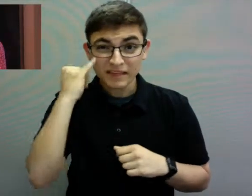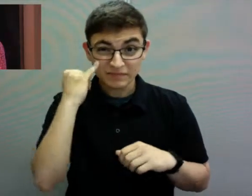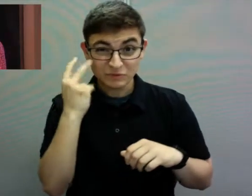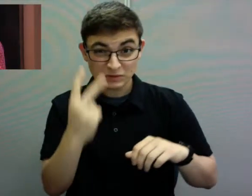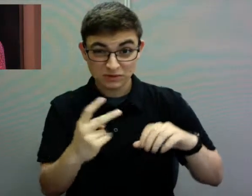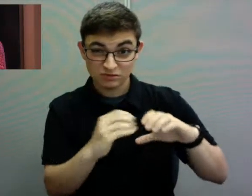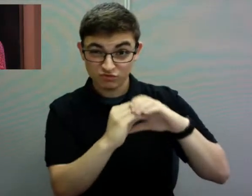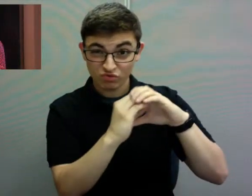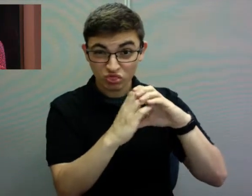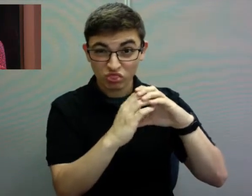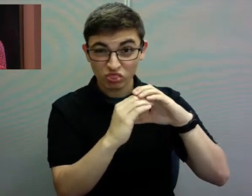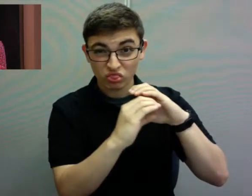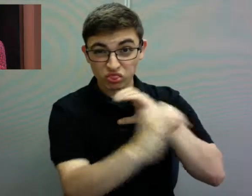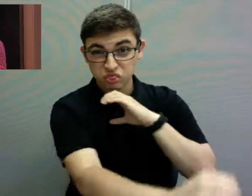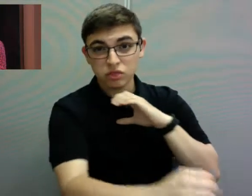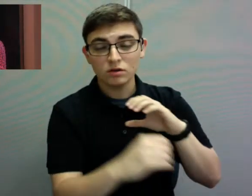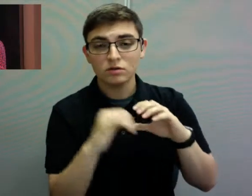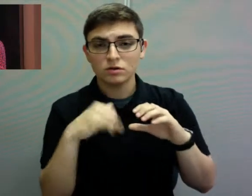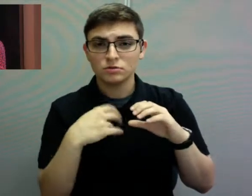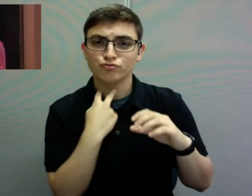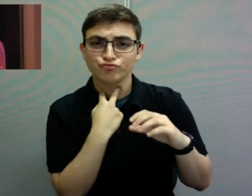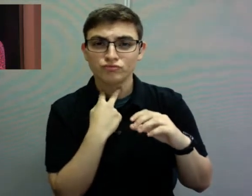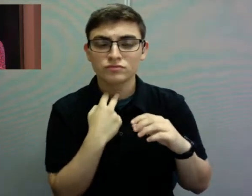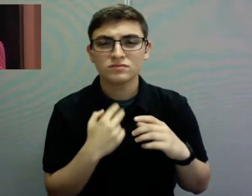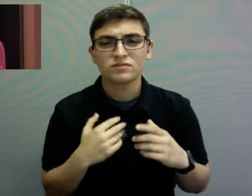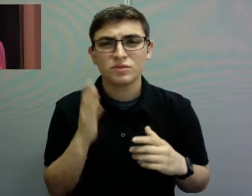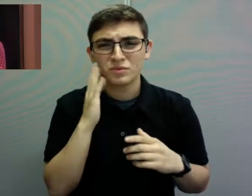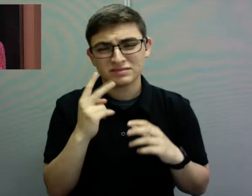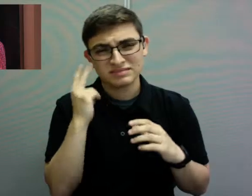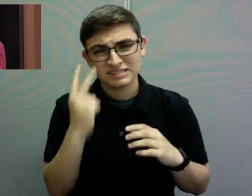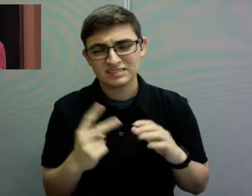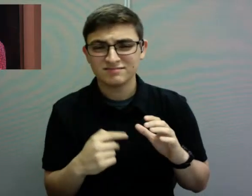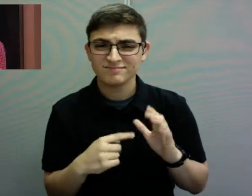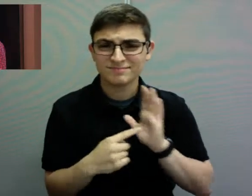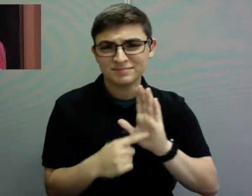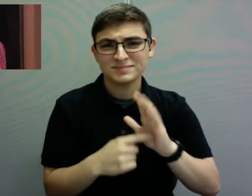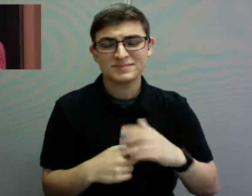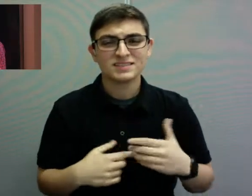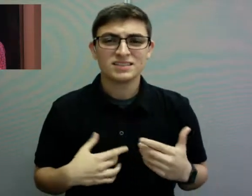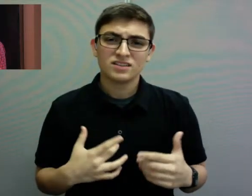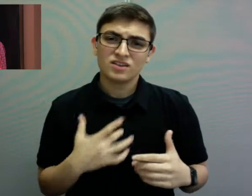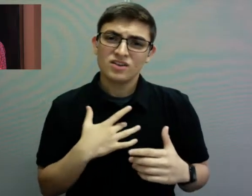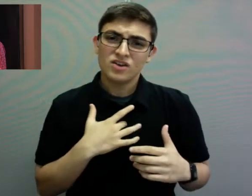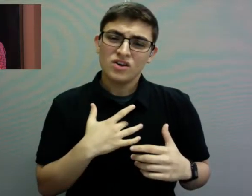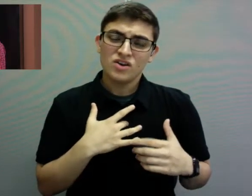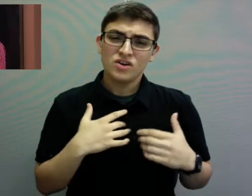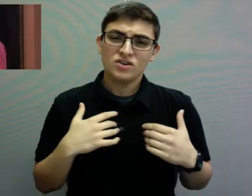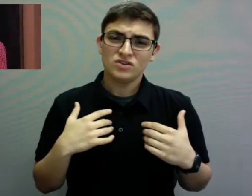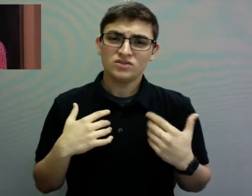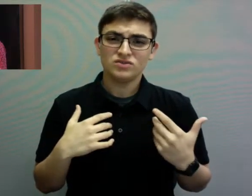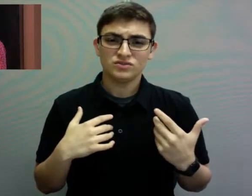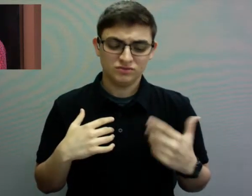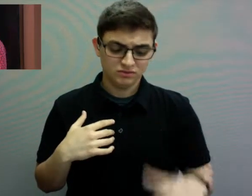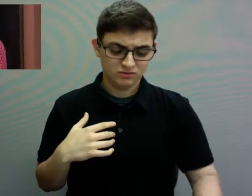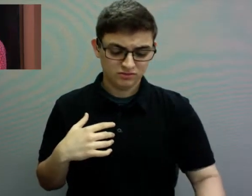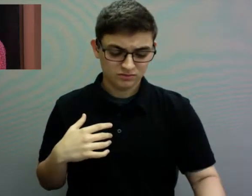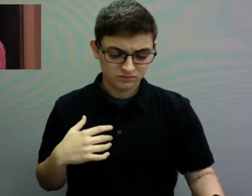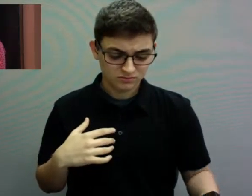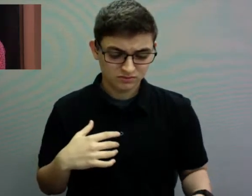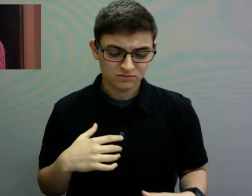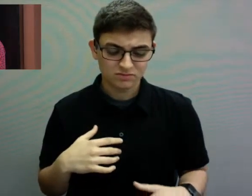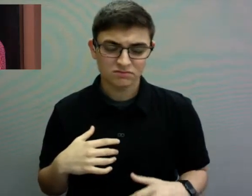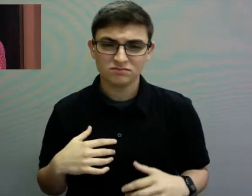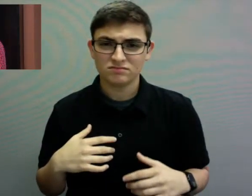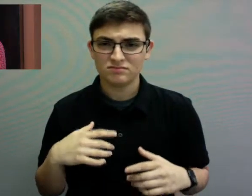get symptoms such as chest pain, shortness of breath, fatigue, and whatnot. And when you have a complete blockage of